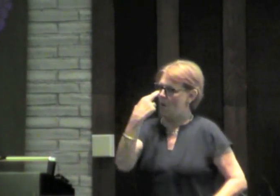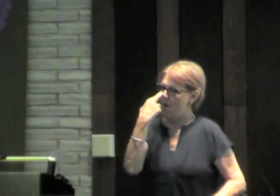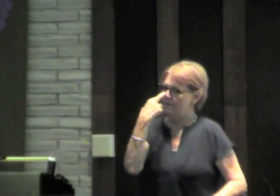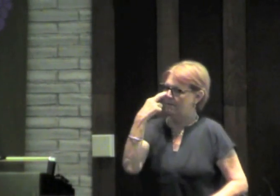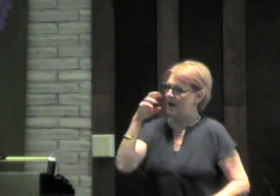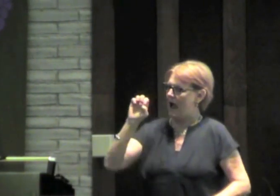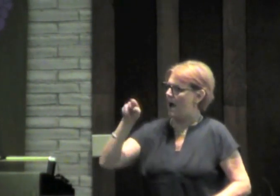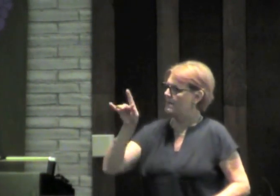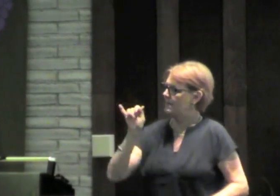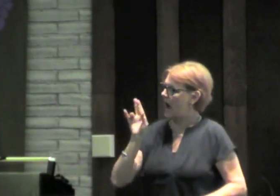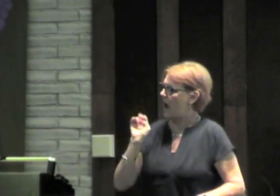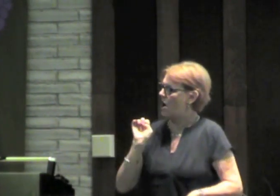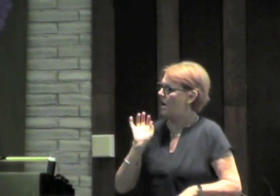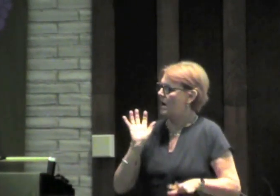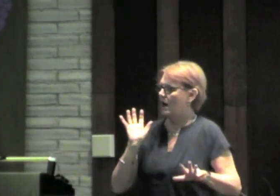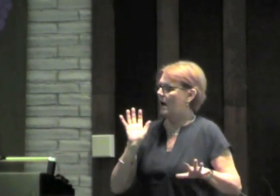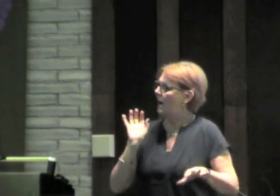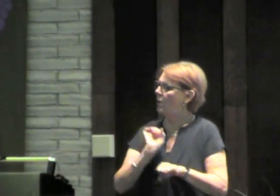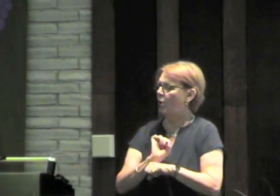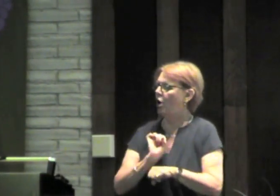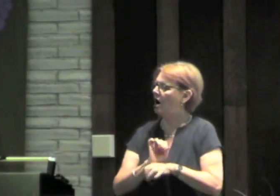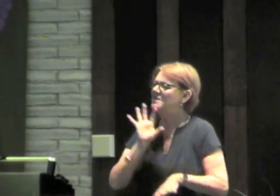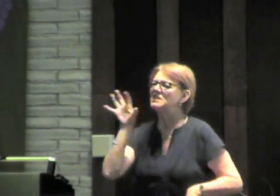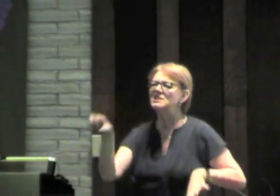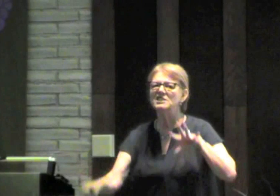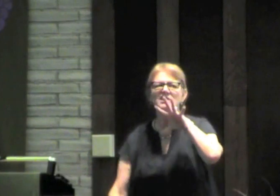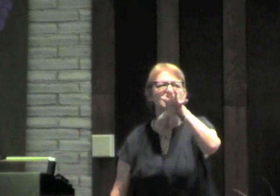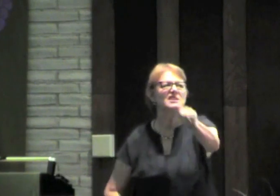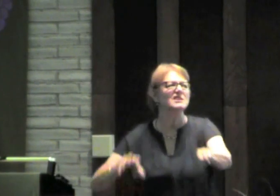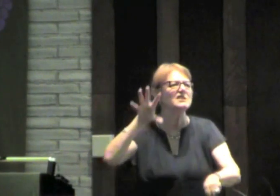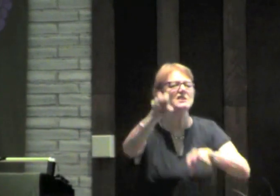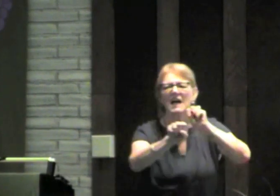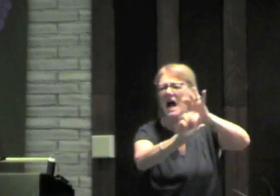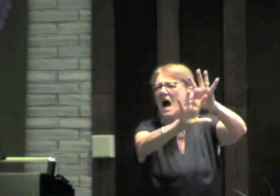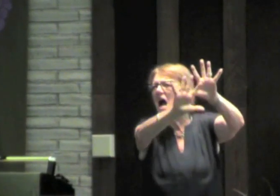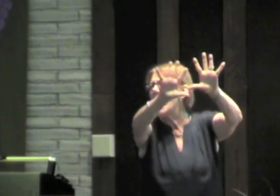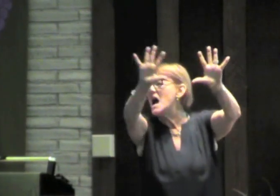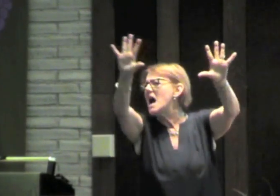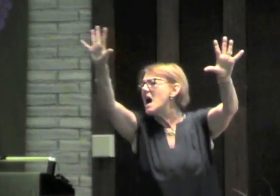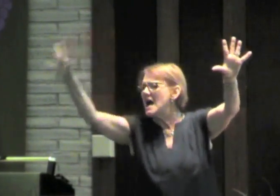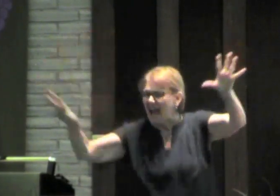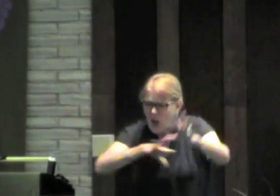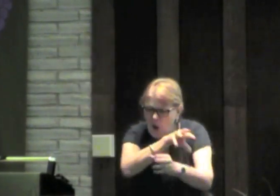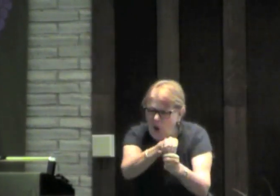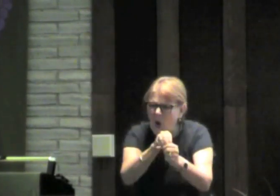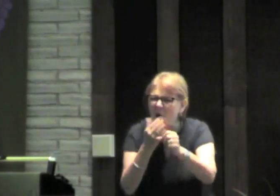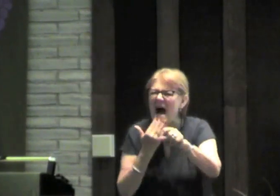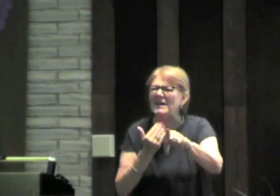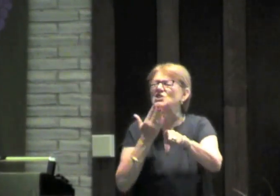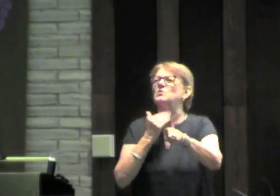It's amazing how the Roman Empire worked. They just gobbled up the entire region.